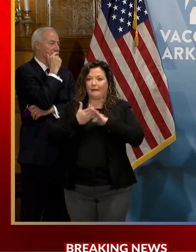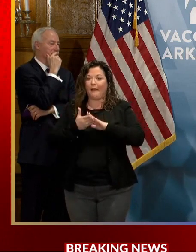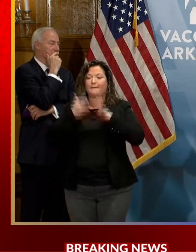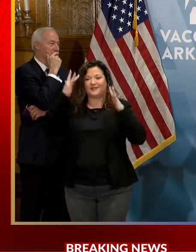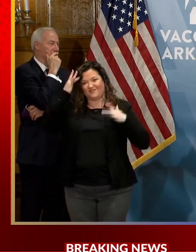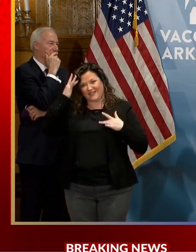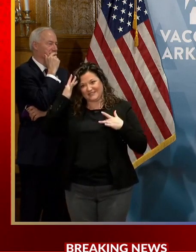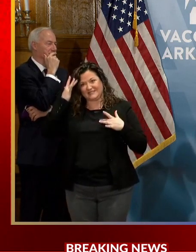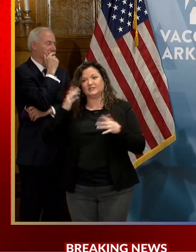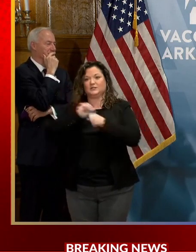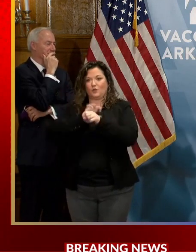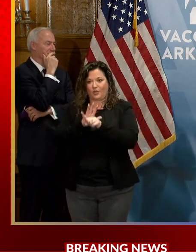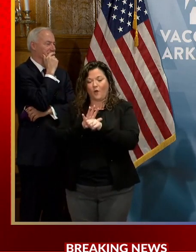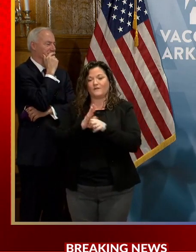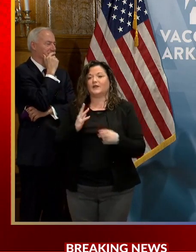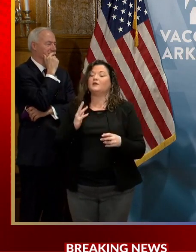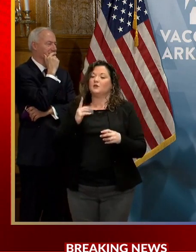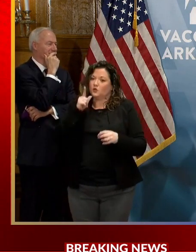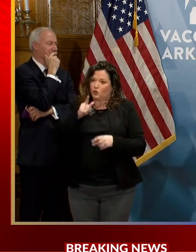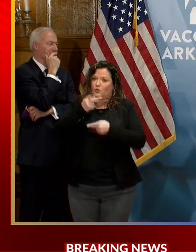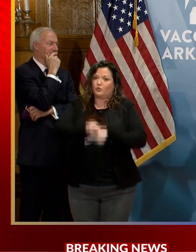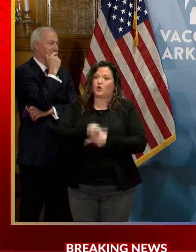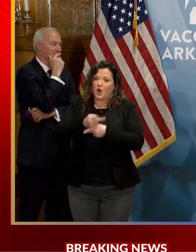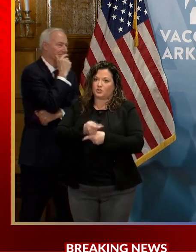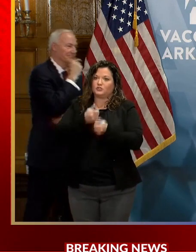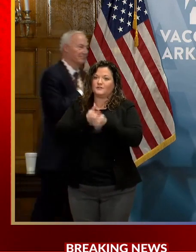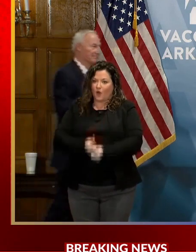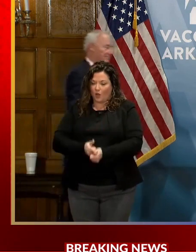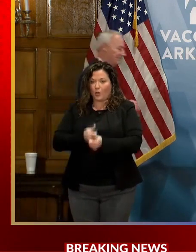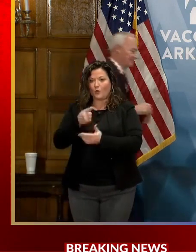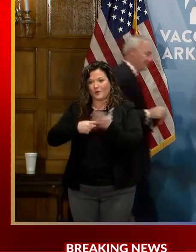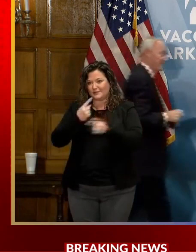whatever precautions are appropriate for you at that moment.